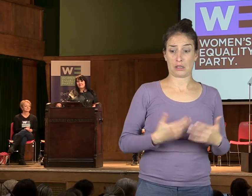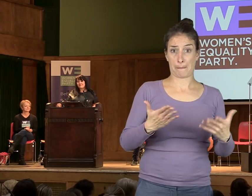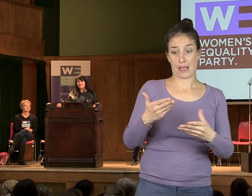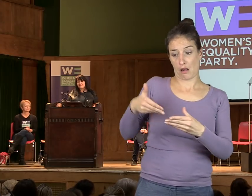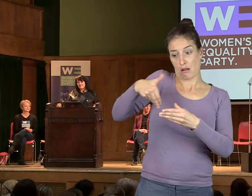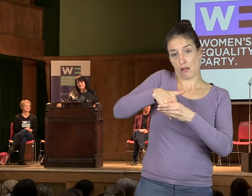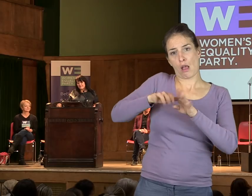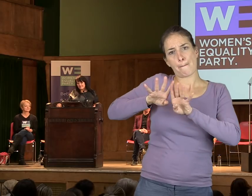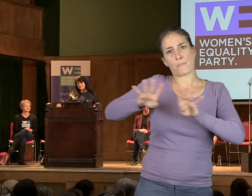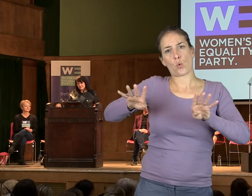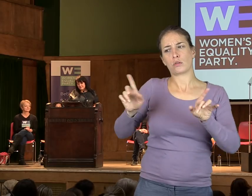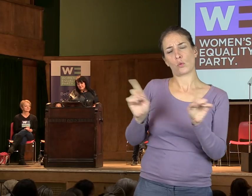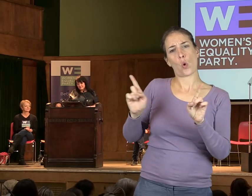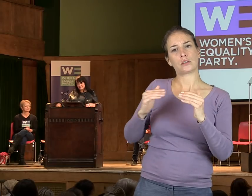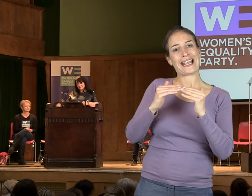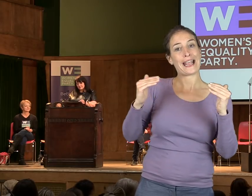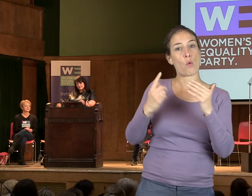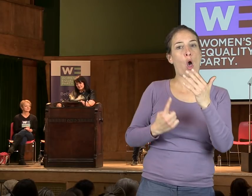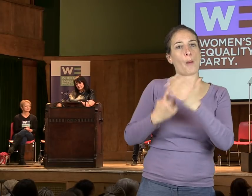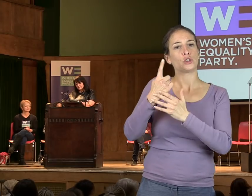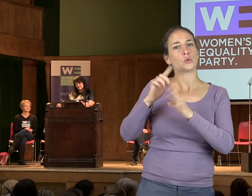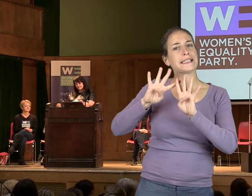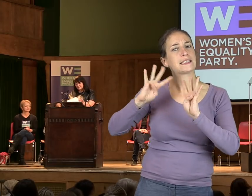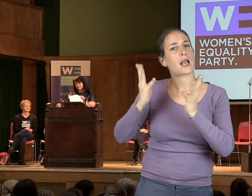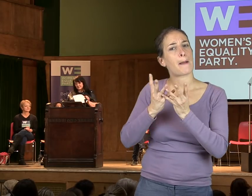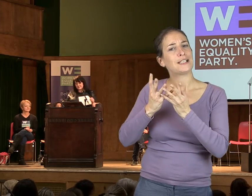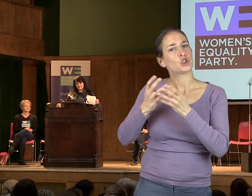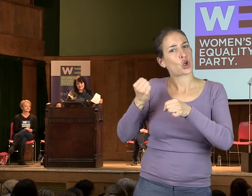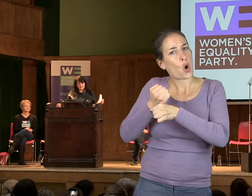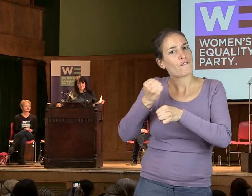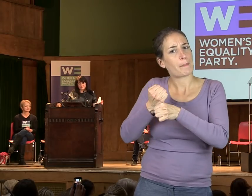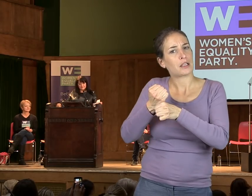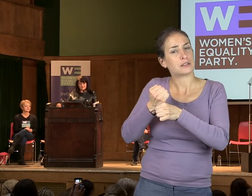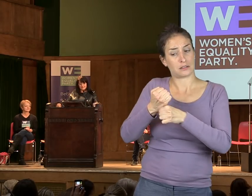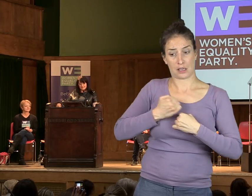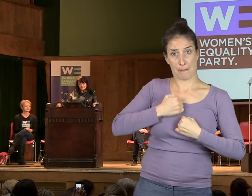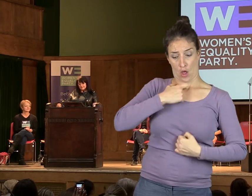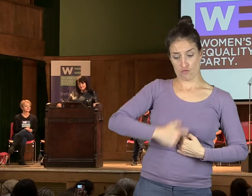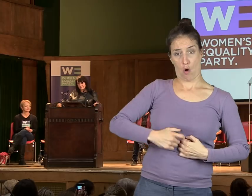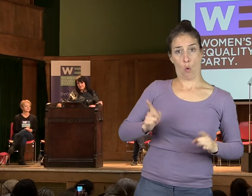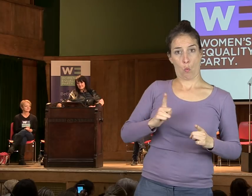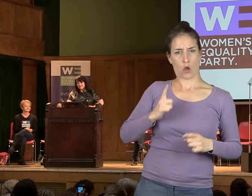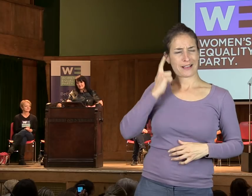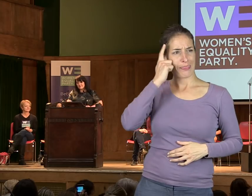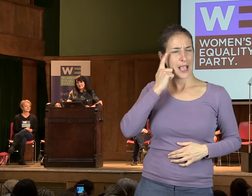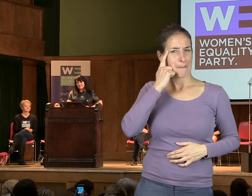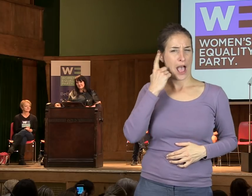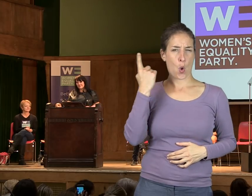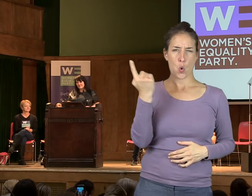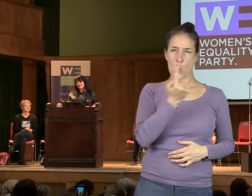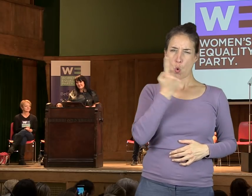Equal Opportunities Commission, where my job was to focus on the question of who cares for